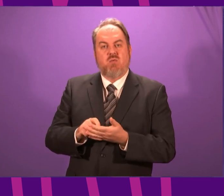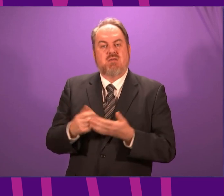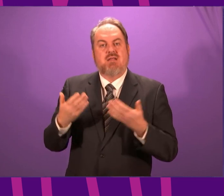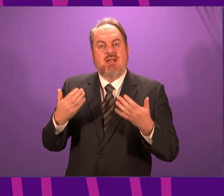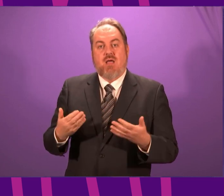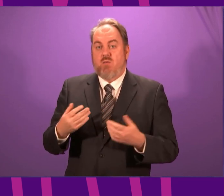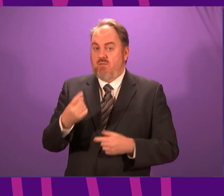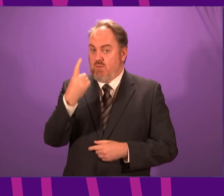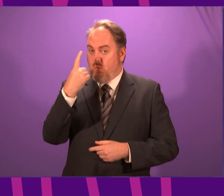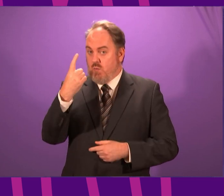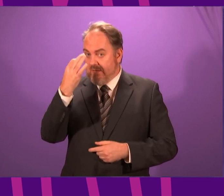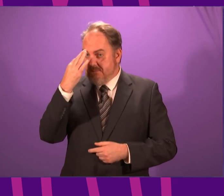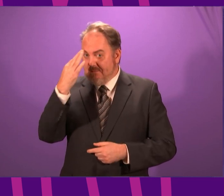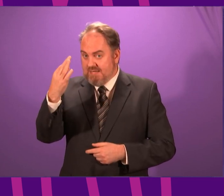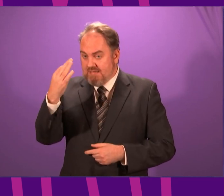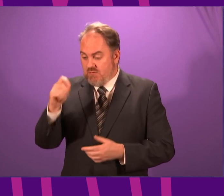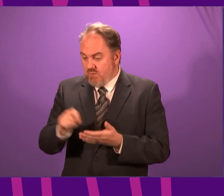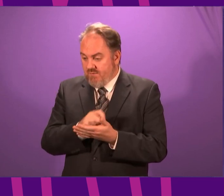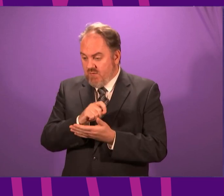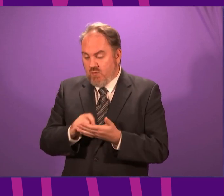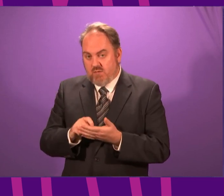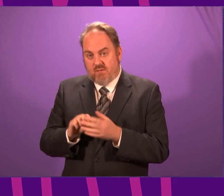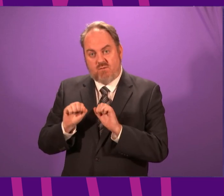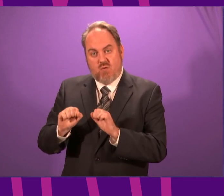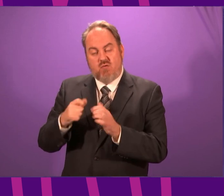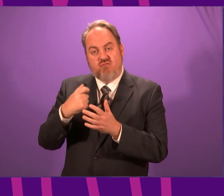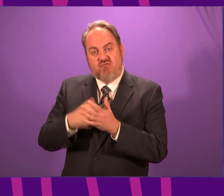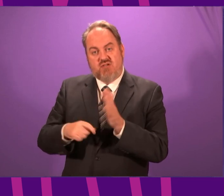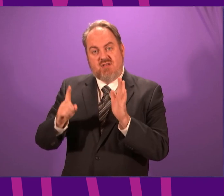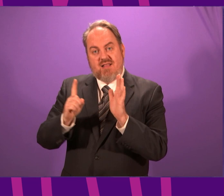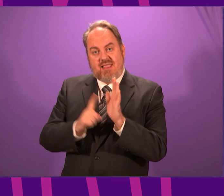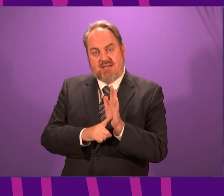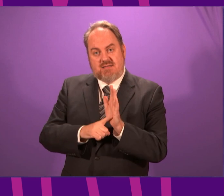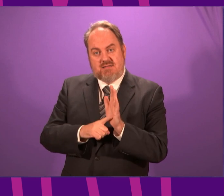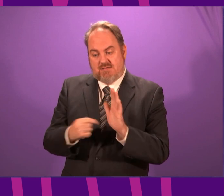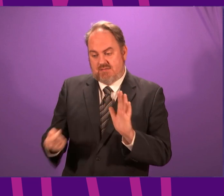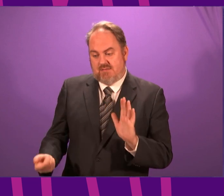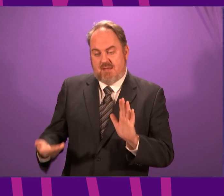will be a 1 minute division on Richard Leonard's amendment.